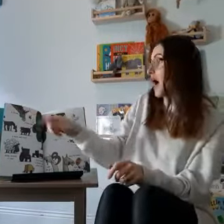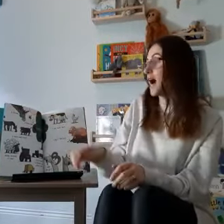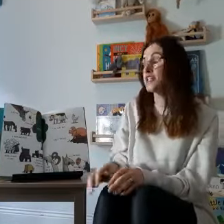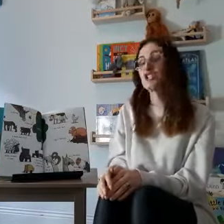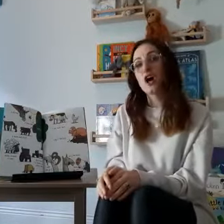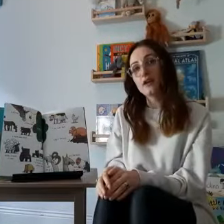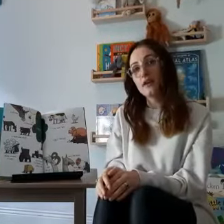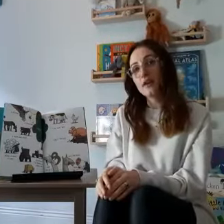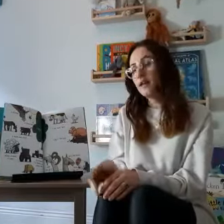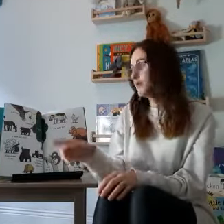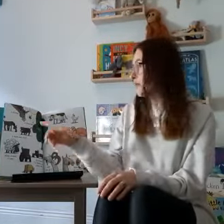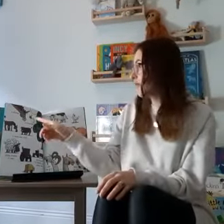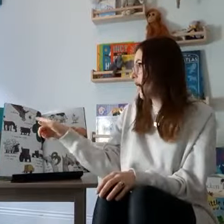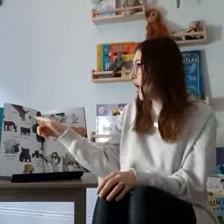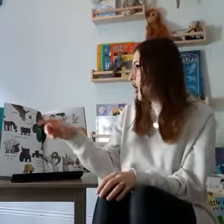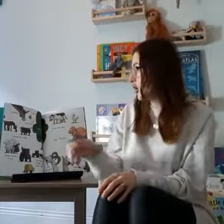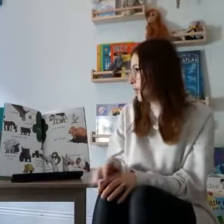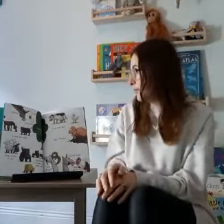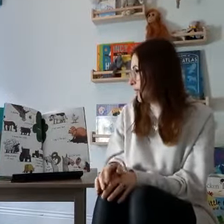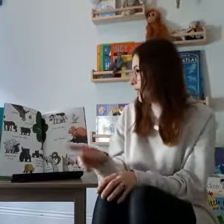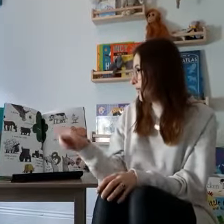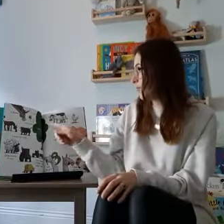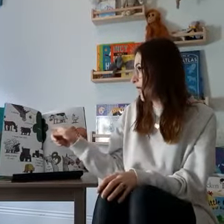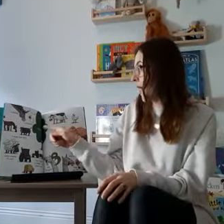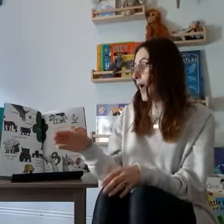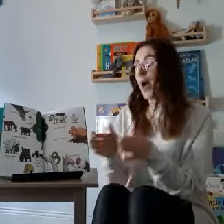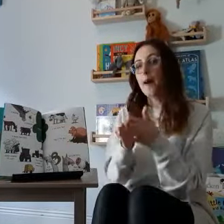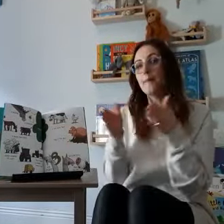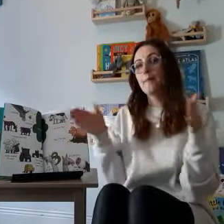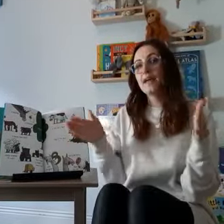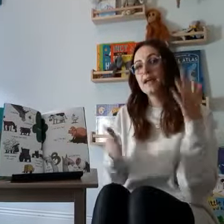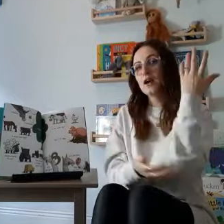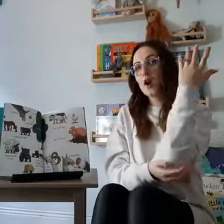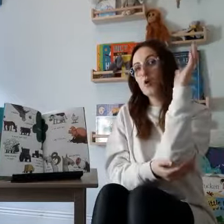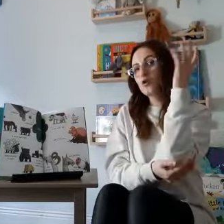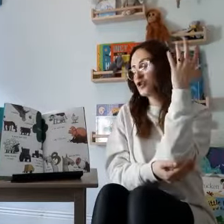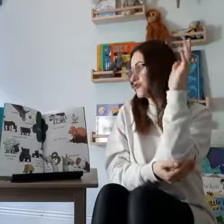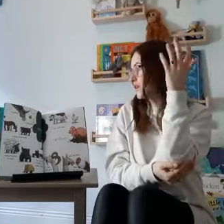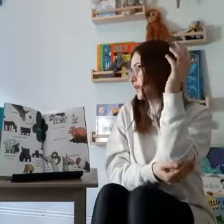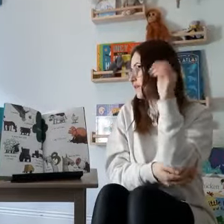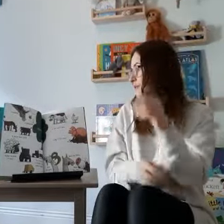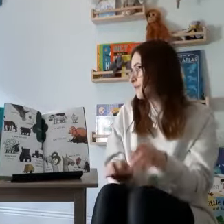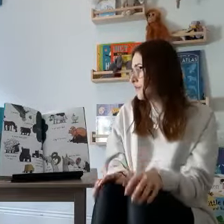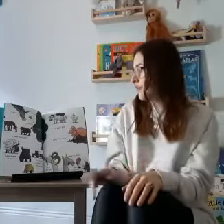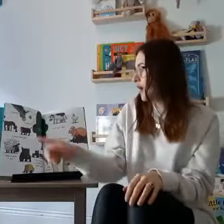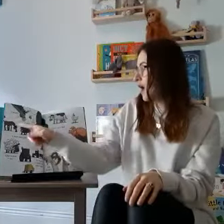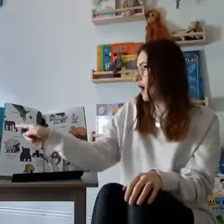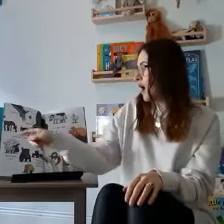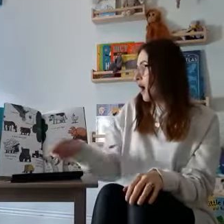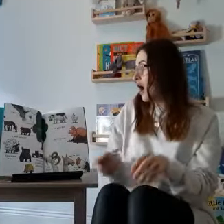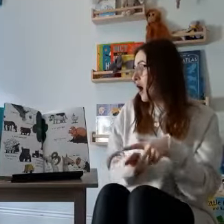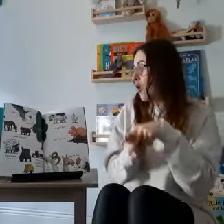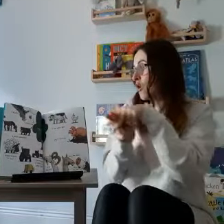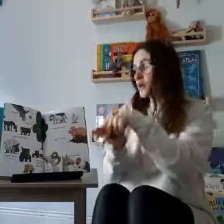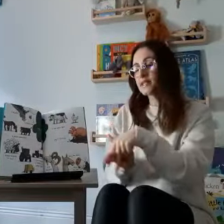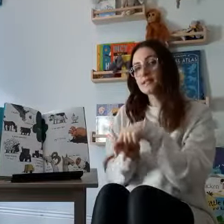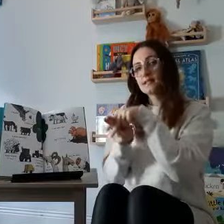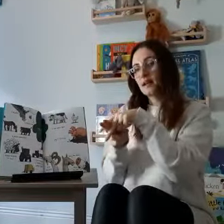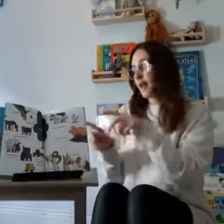A donkey, a honeybee, a big oak tree, a horse